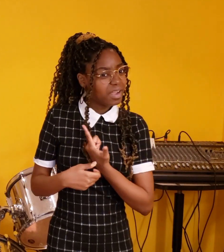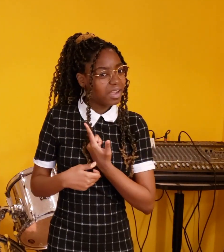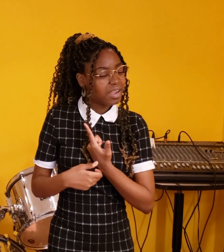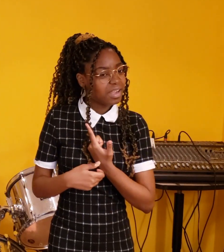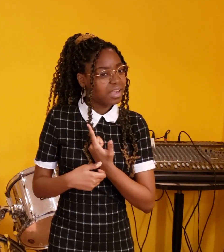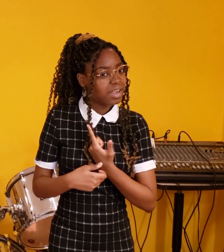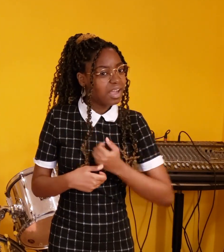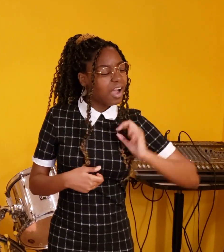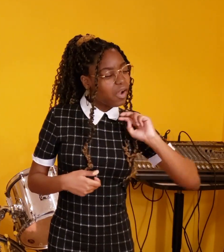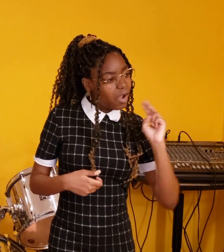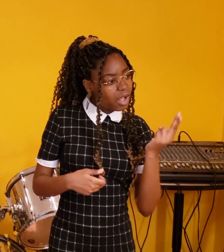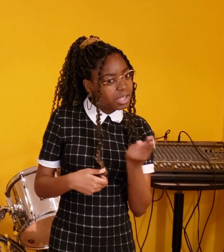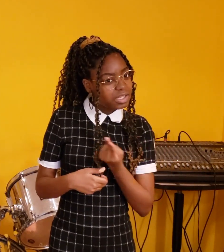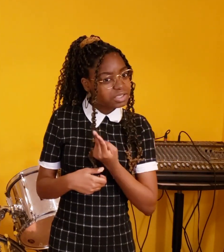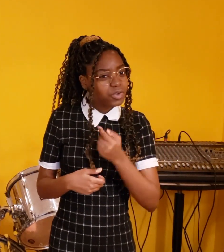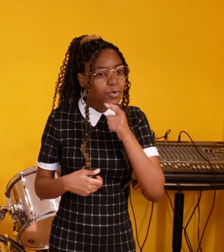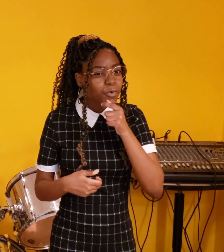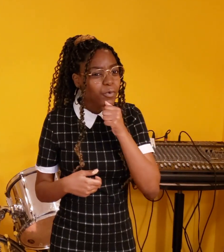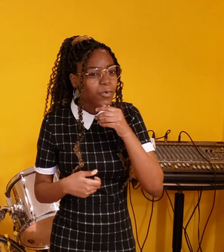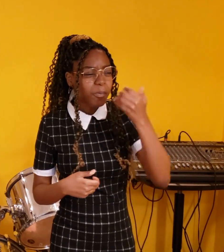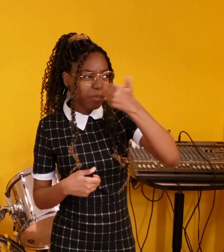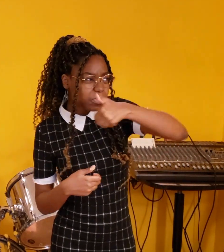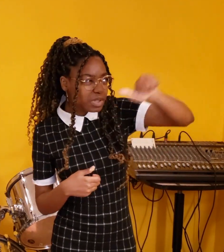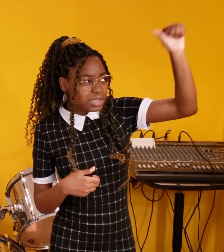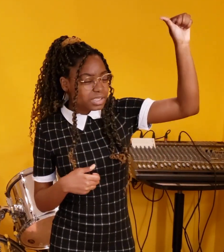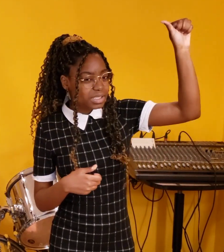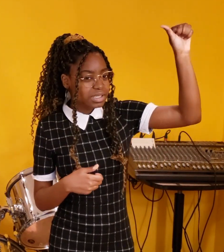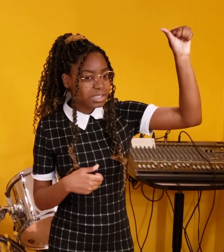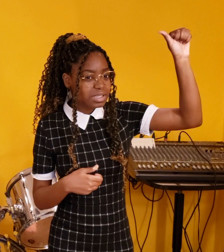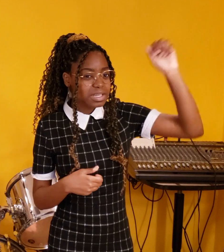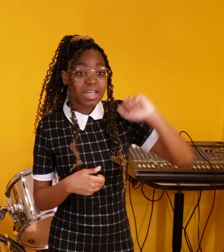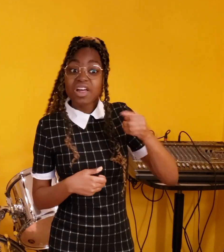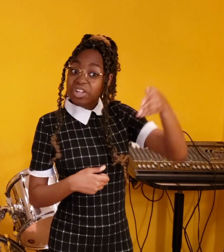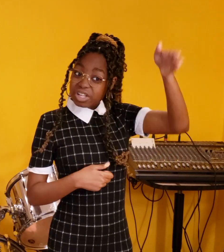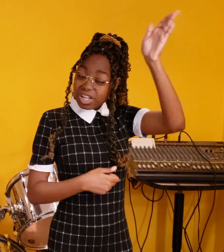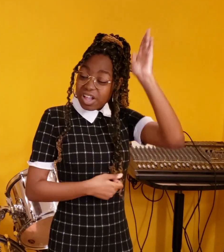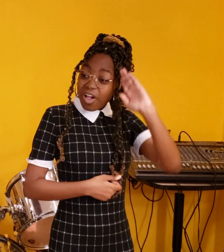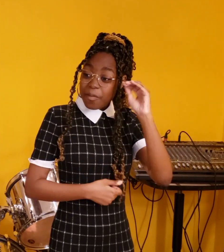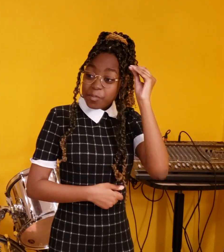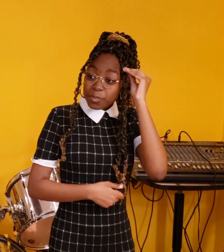even before He created, you know, Adam and Eve.